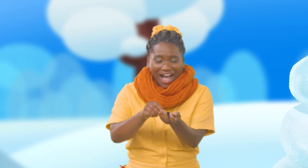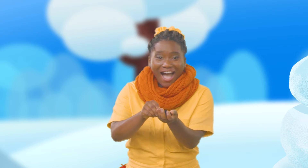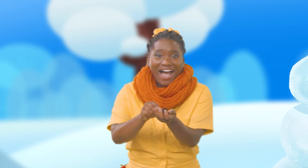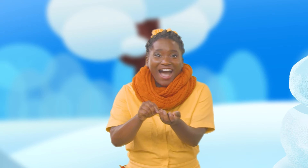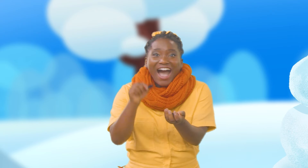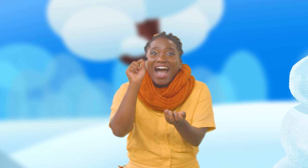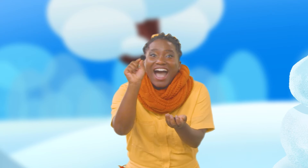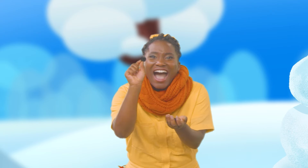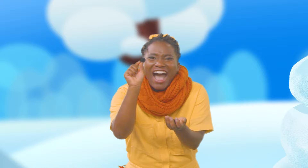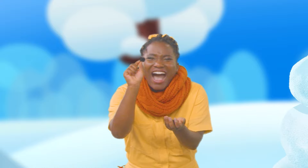Wow!